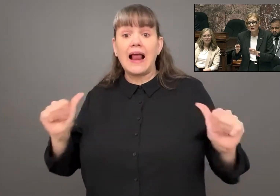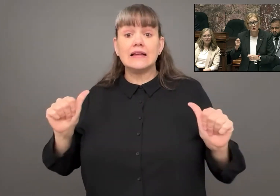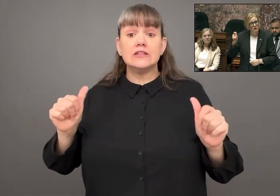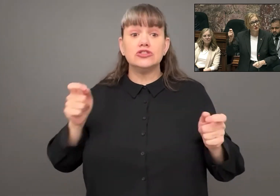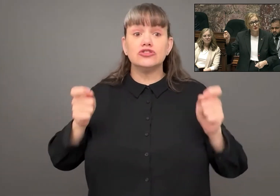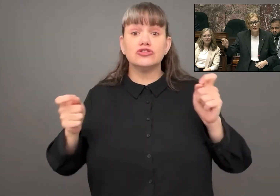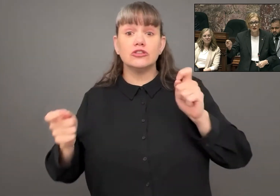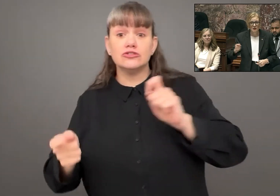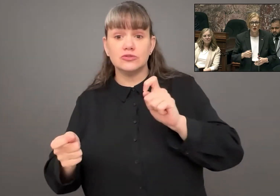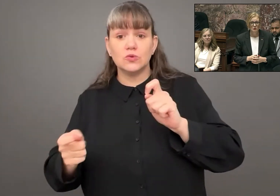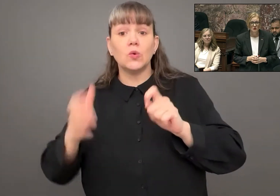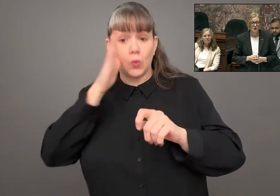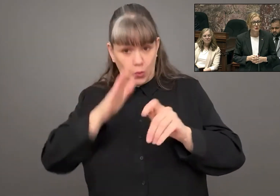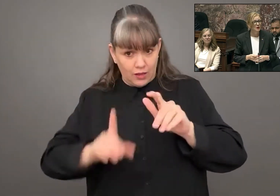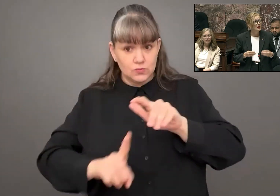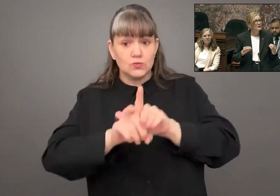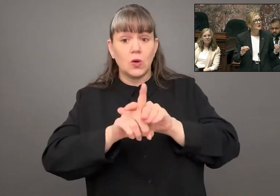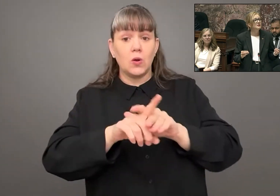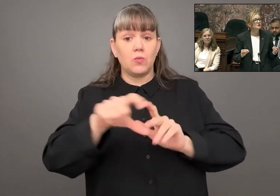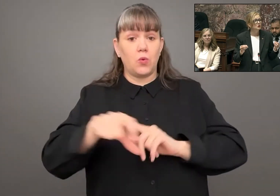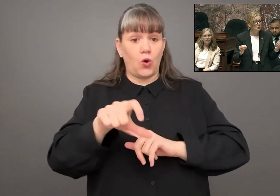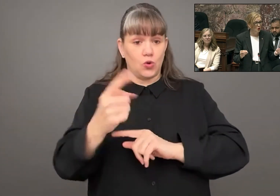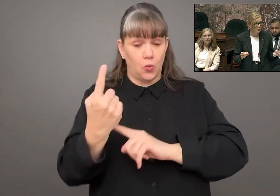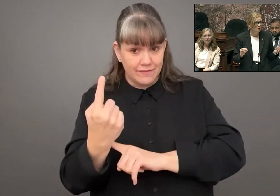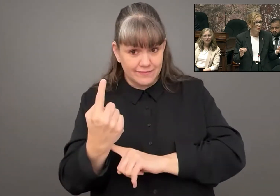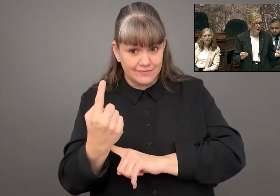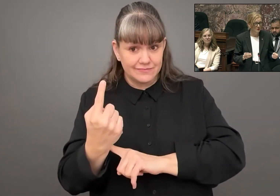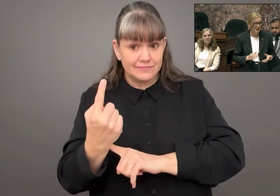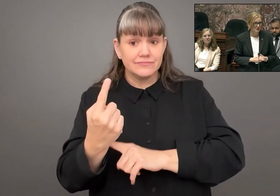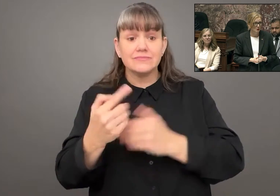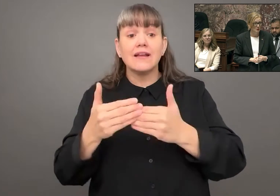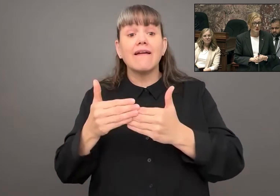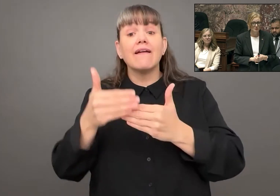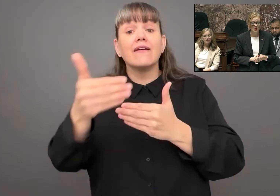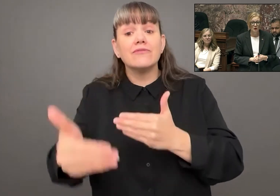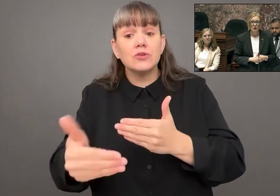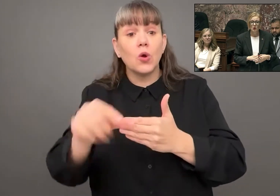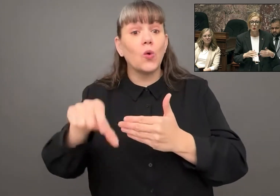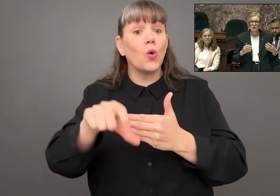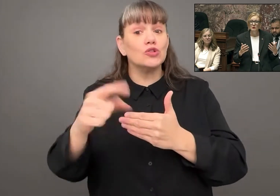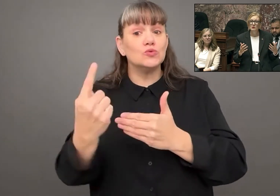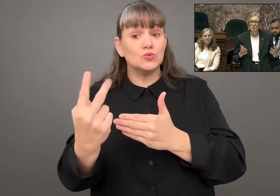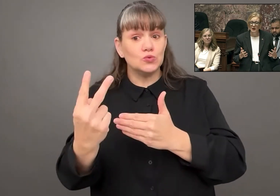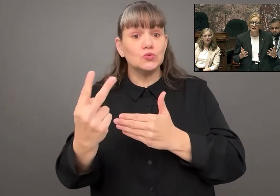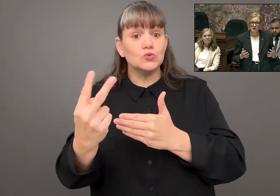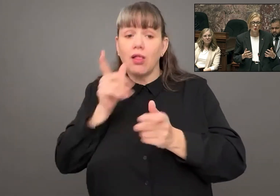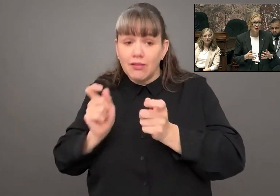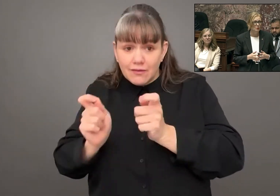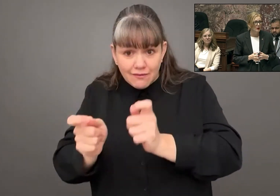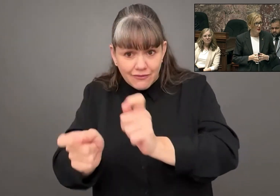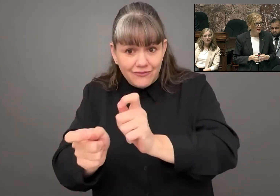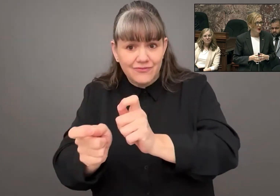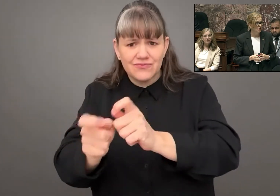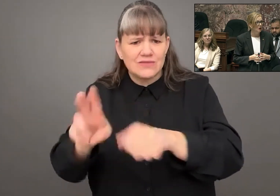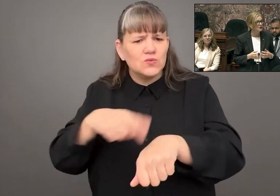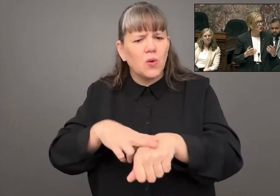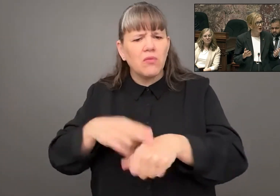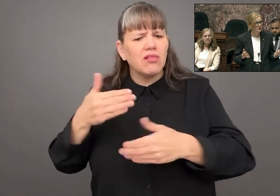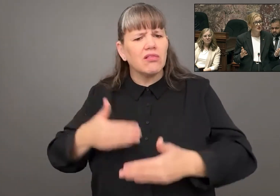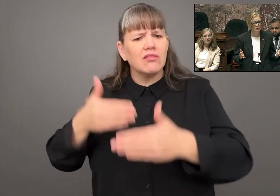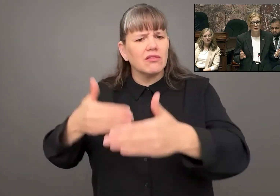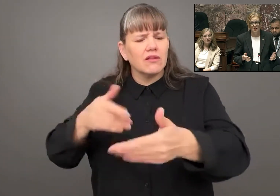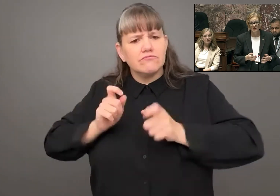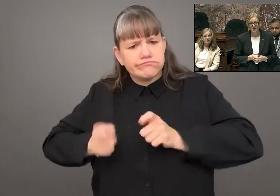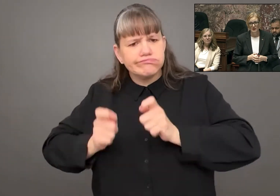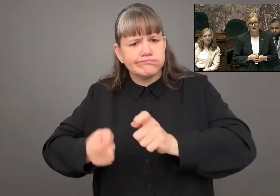come next will be reflected at Q2. This is the normal way of things, Honourable Speaker. We're doing tremendous work right now on the